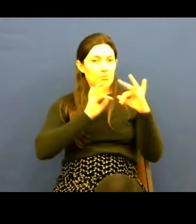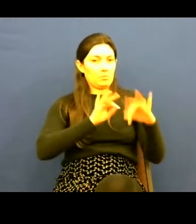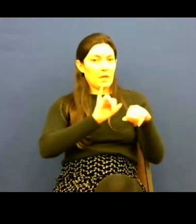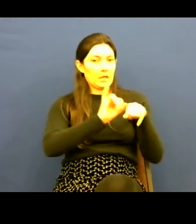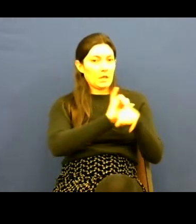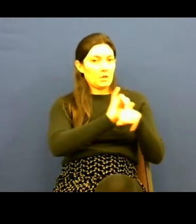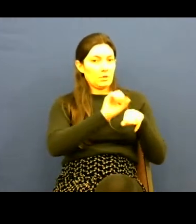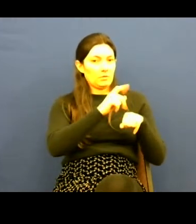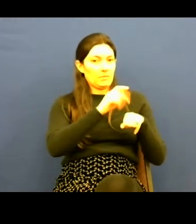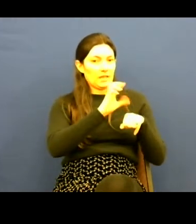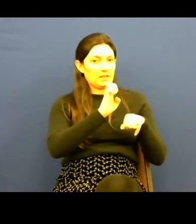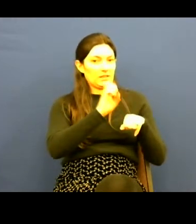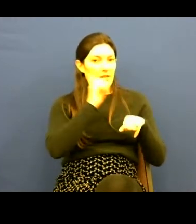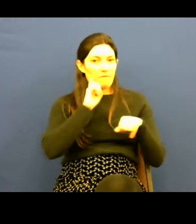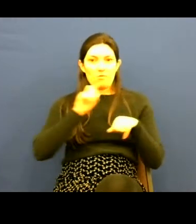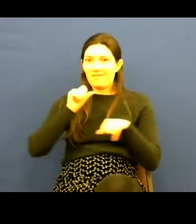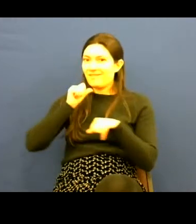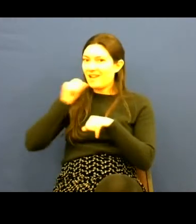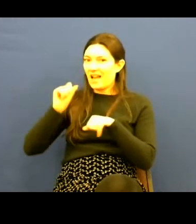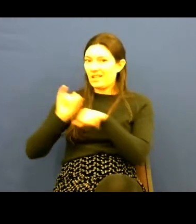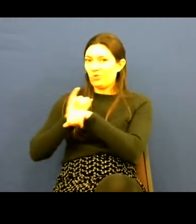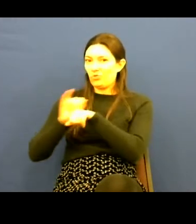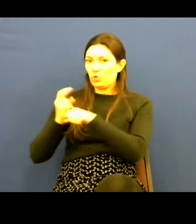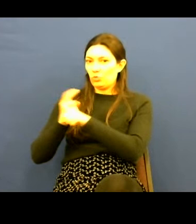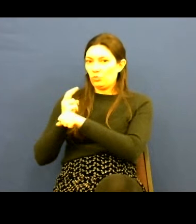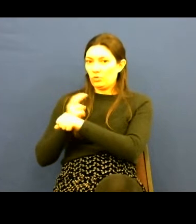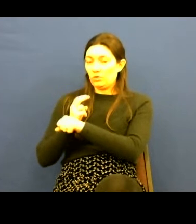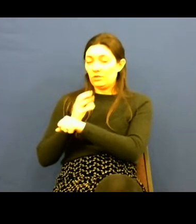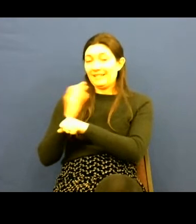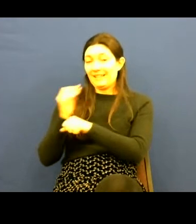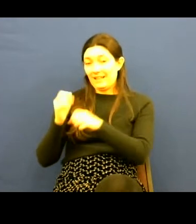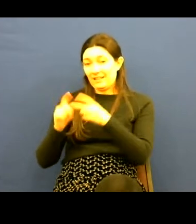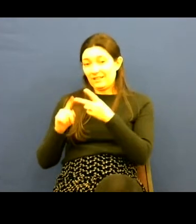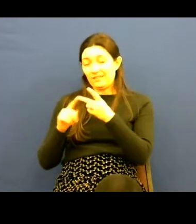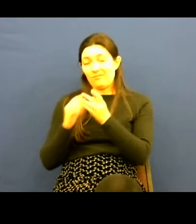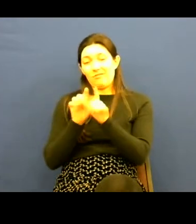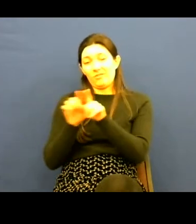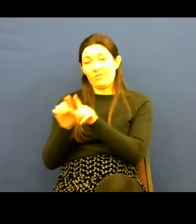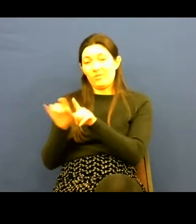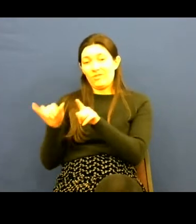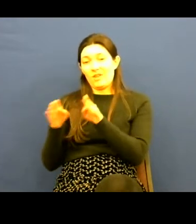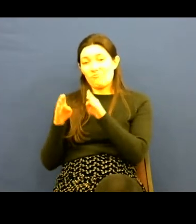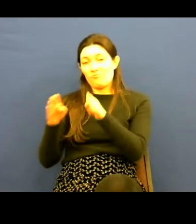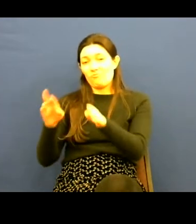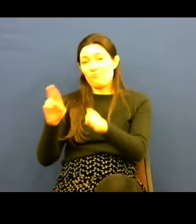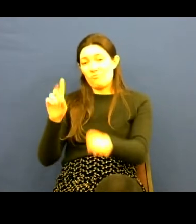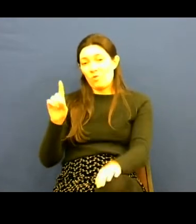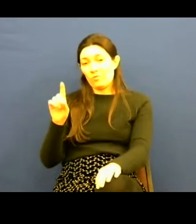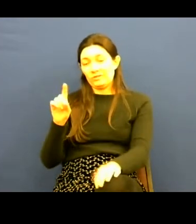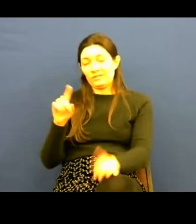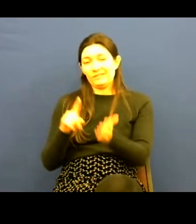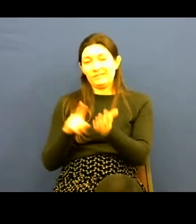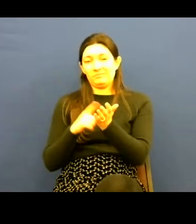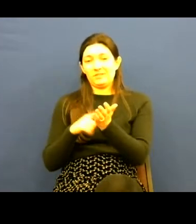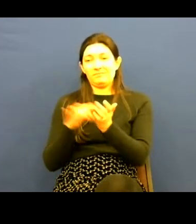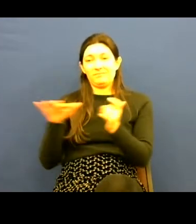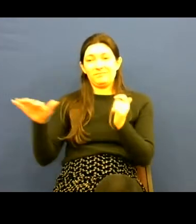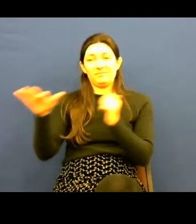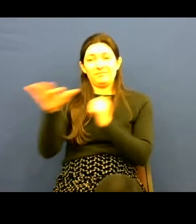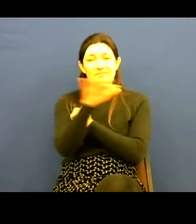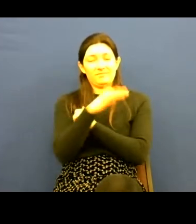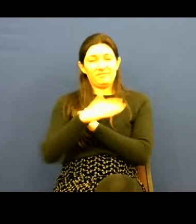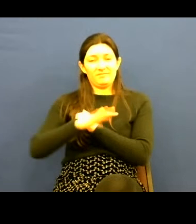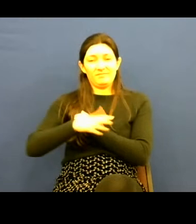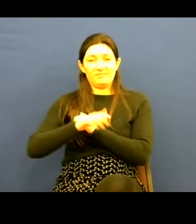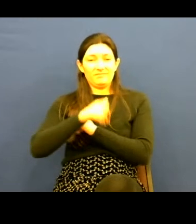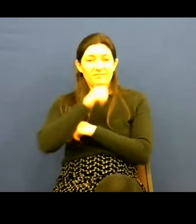non-industrial use. And the second thing was, in many cases, the road system, the surrounding support system